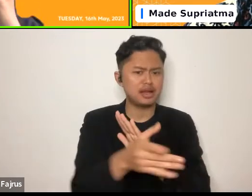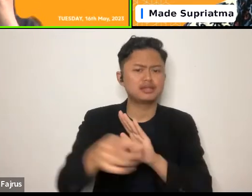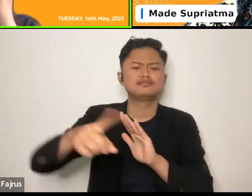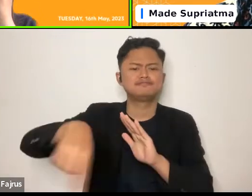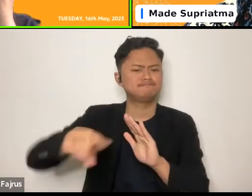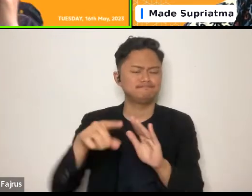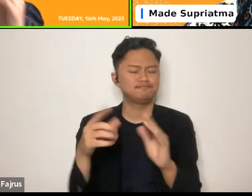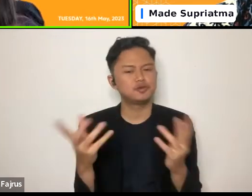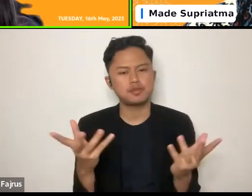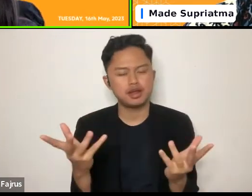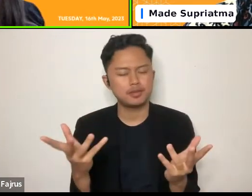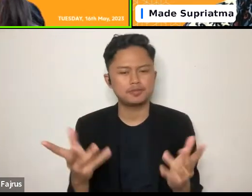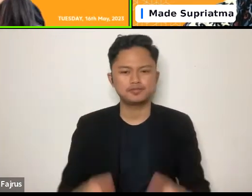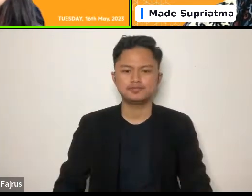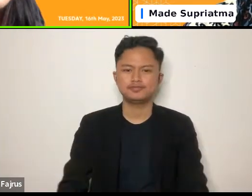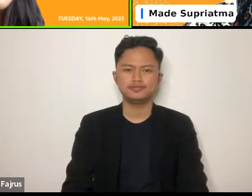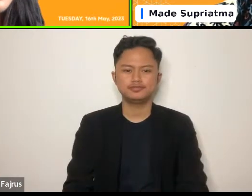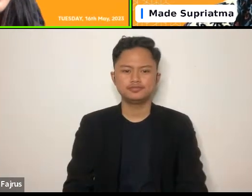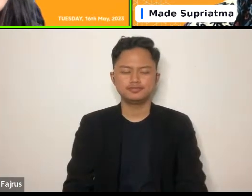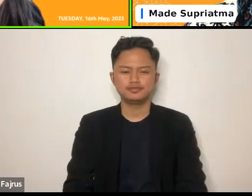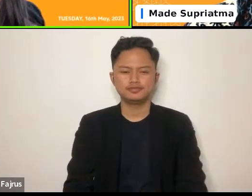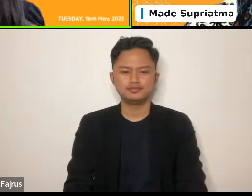think about that, Pak Mahdi?